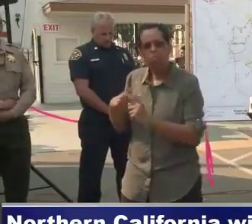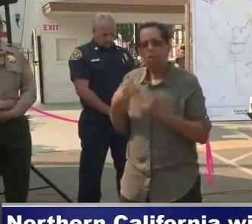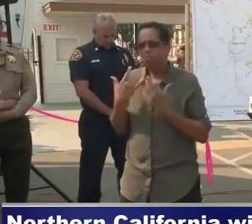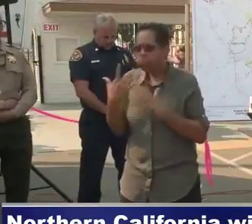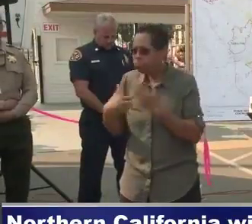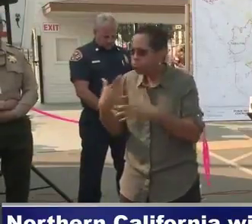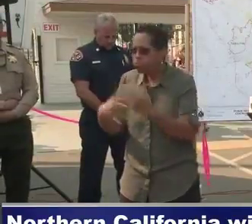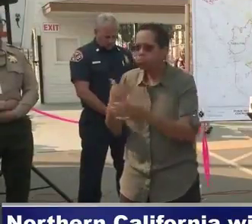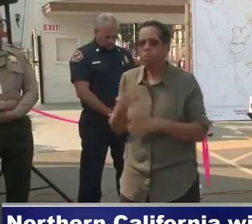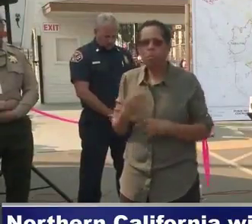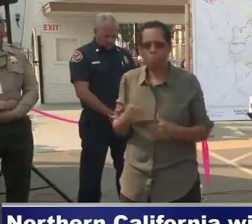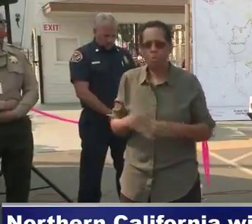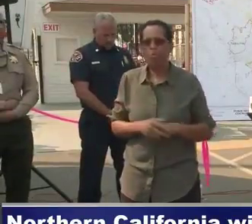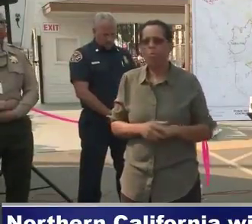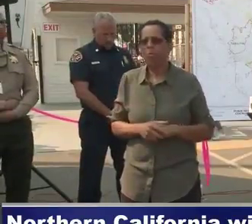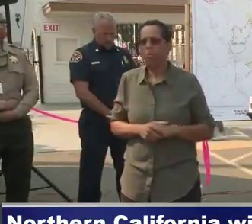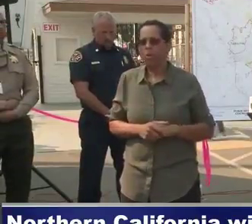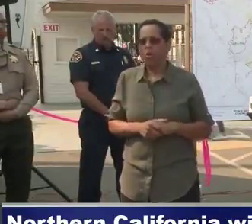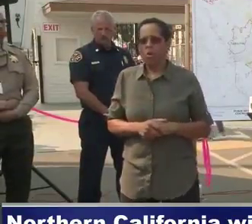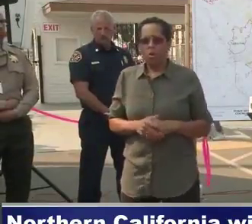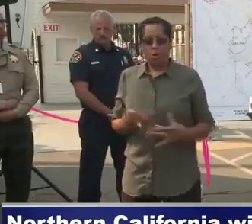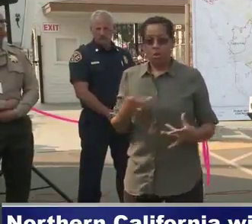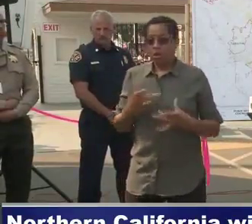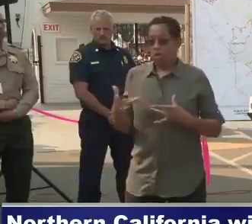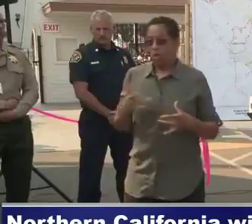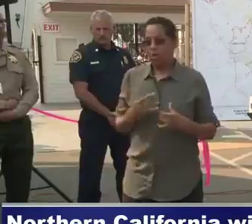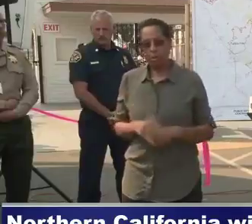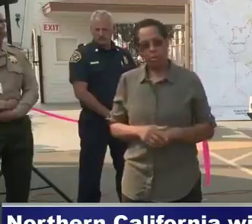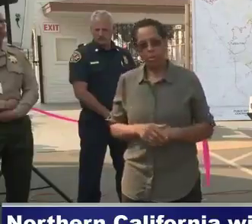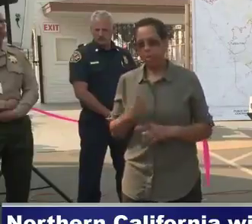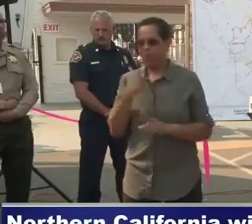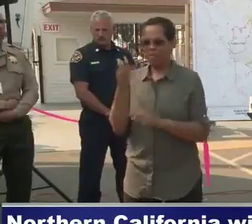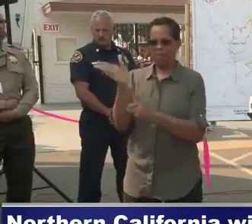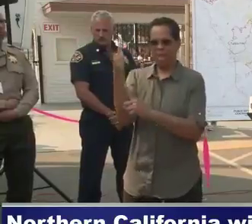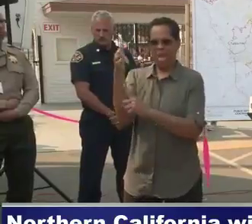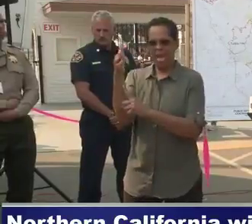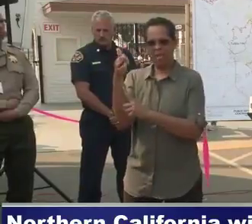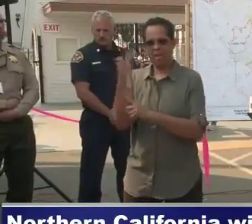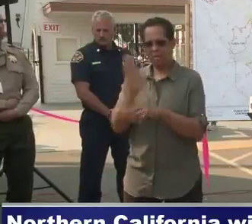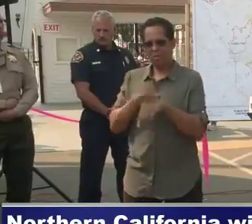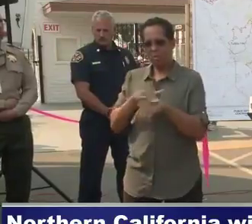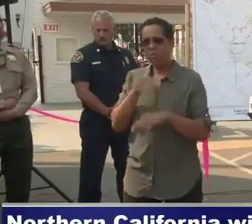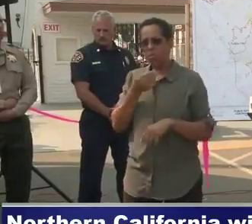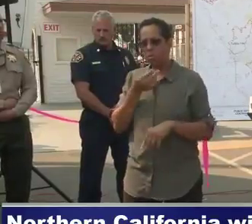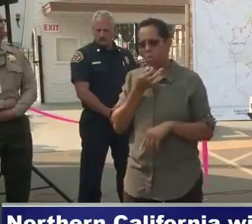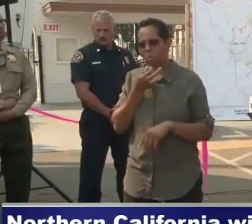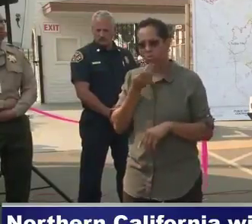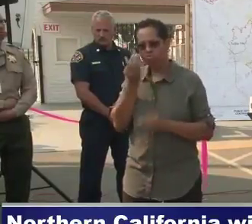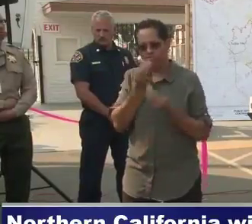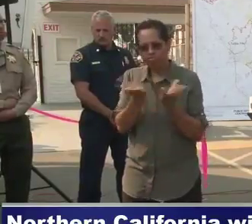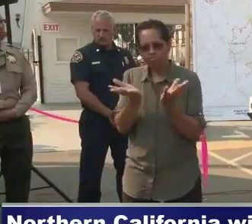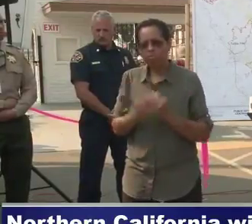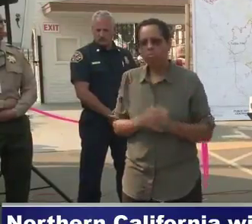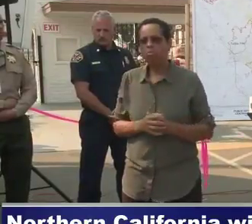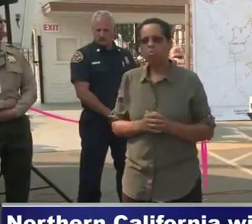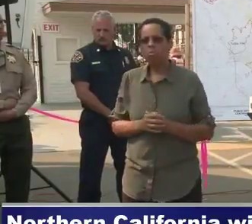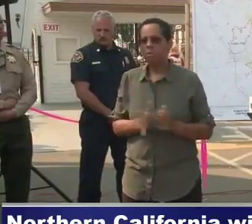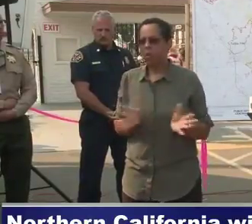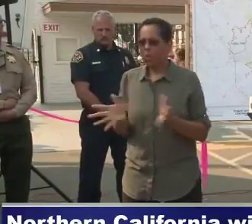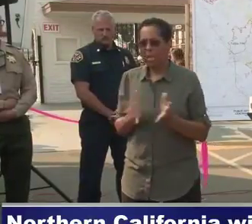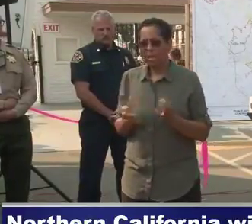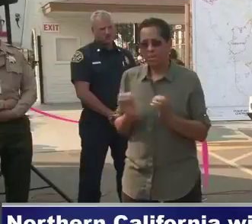We are concerned about red flag warnings. We've had various reports of winds that could exceed 40 miles an hour, and